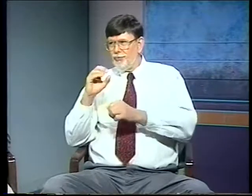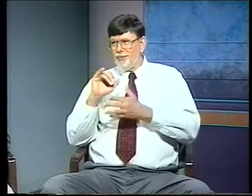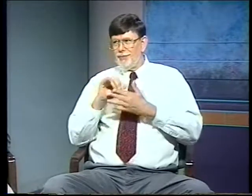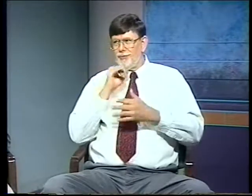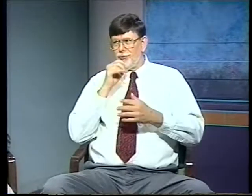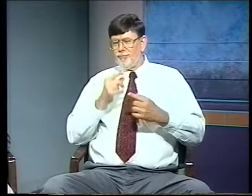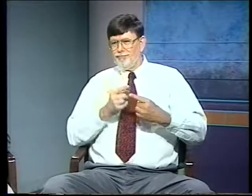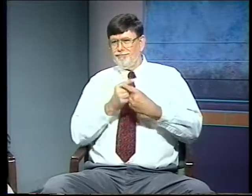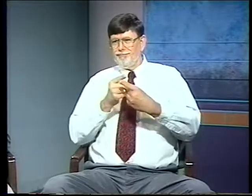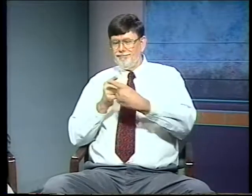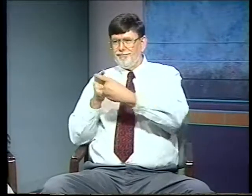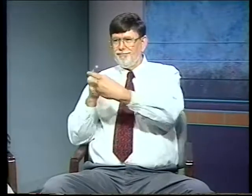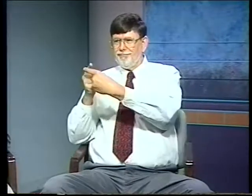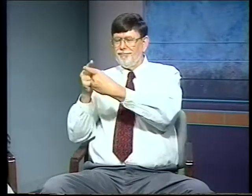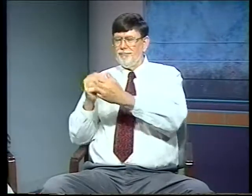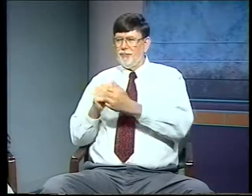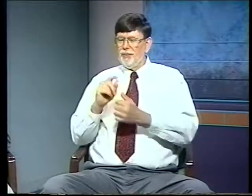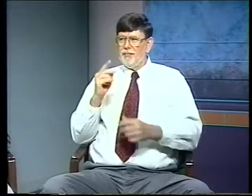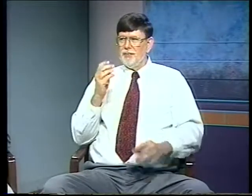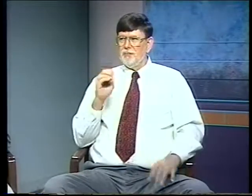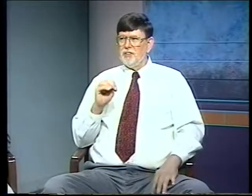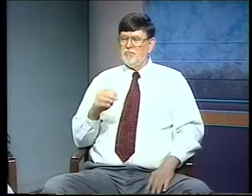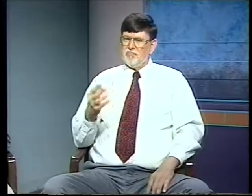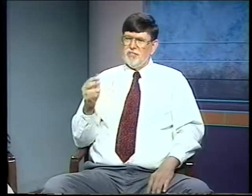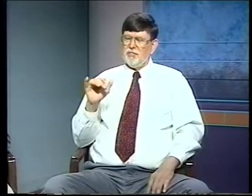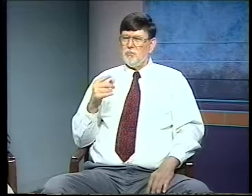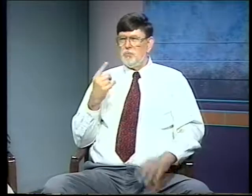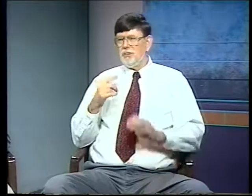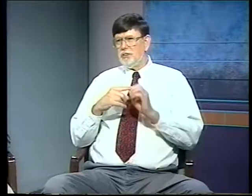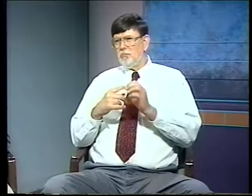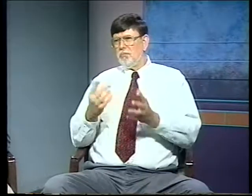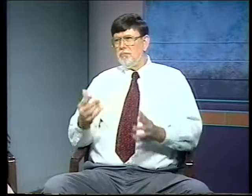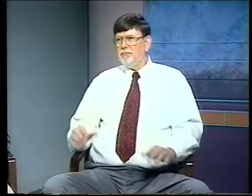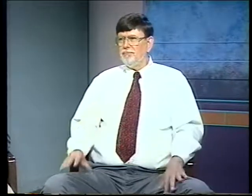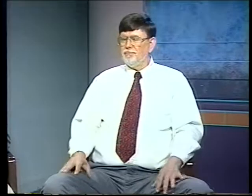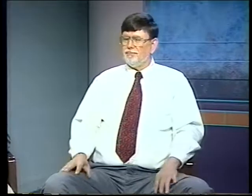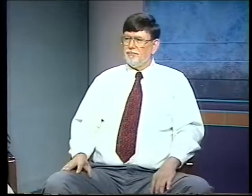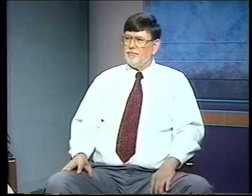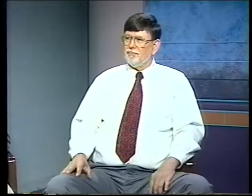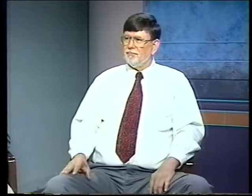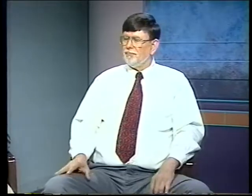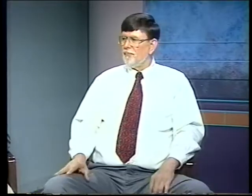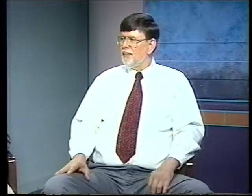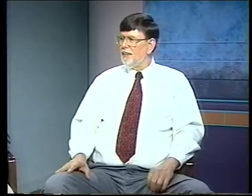and various structures and so forth that you don't want to be in conflict with.